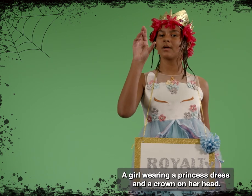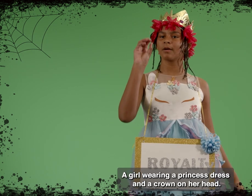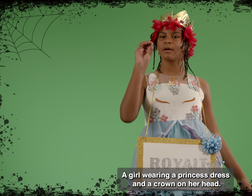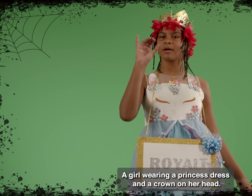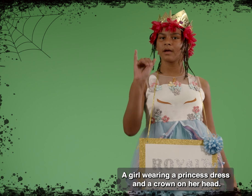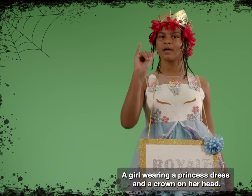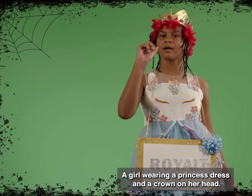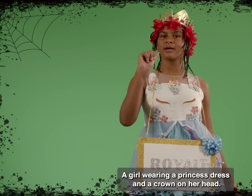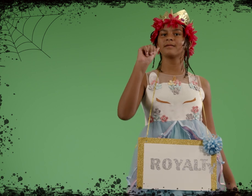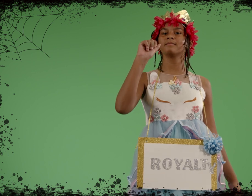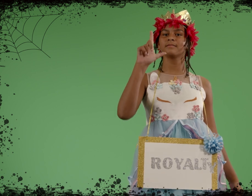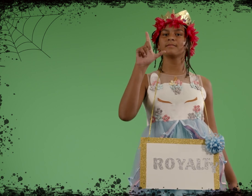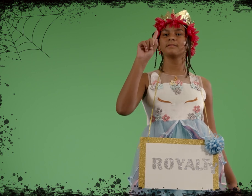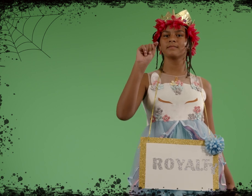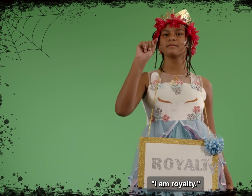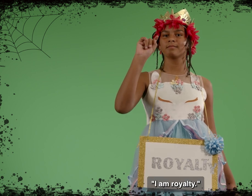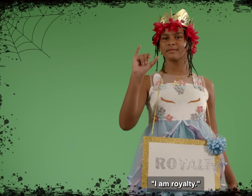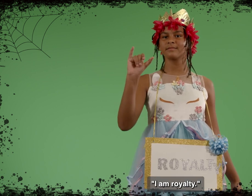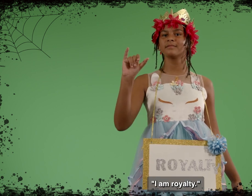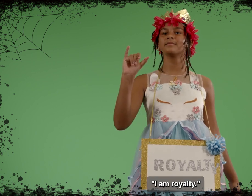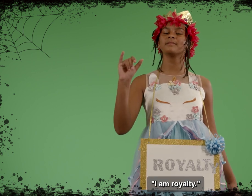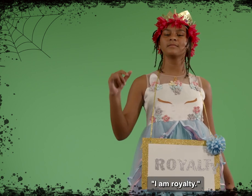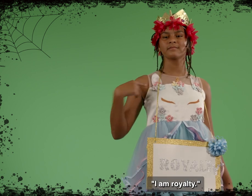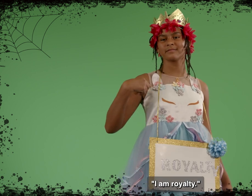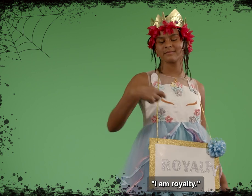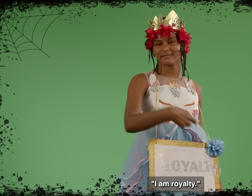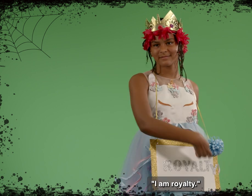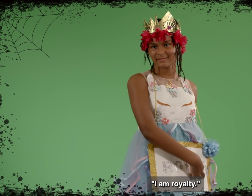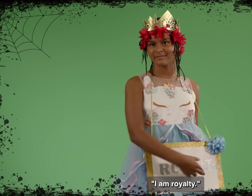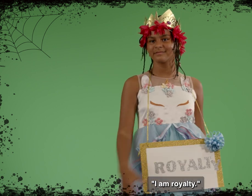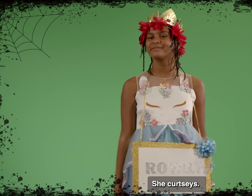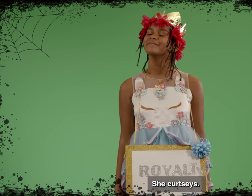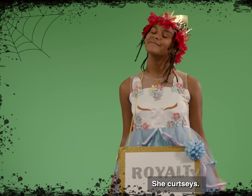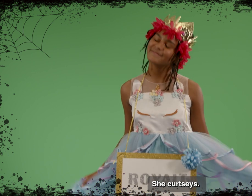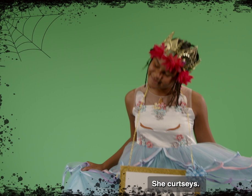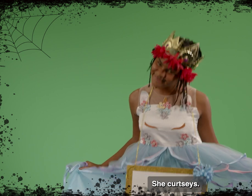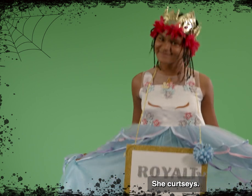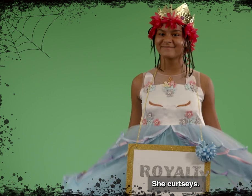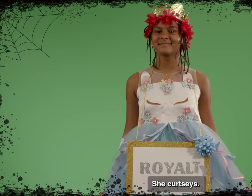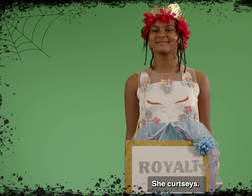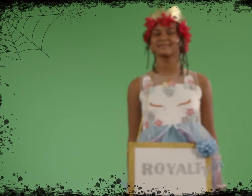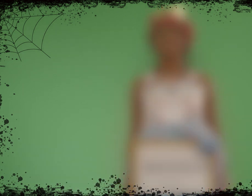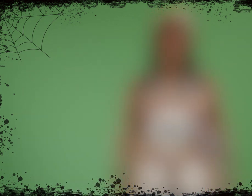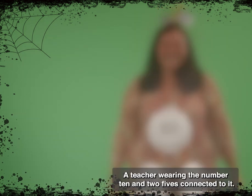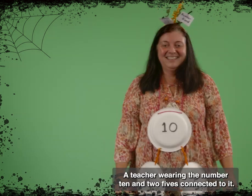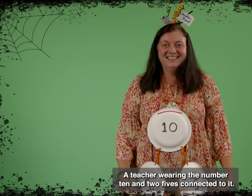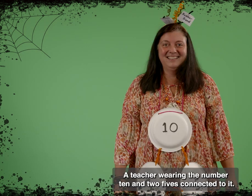and a crown on her head. I am royalty. She curtsies. A teacher wearing